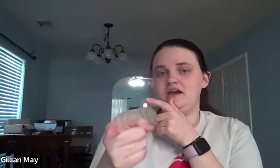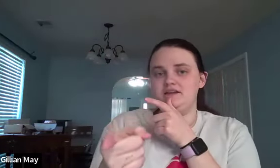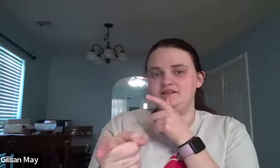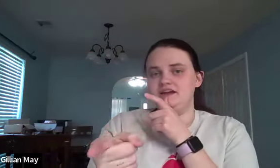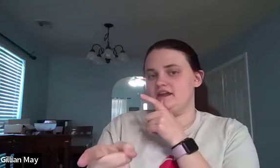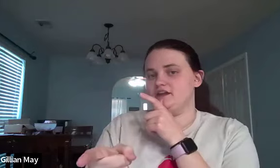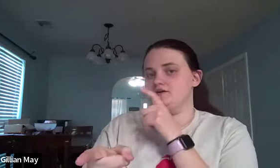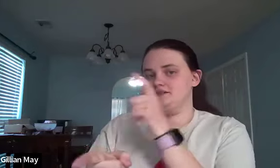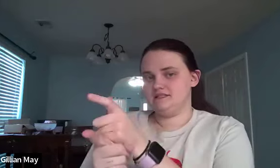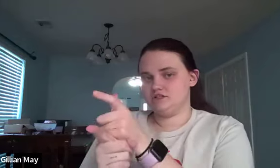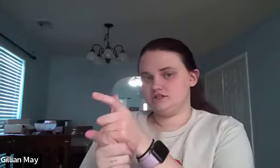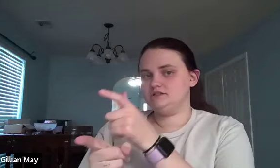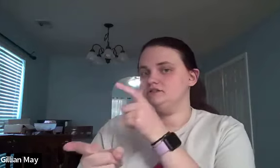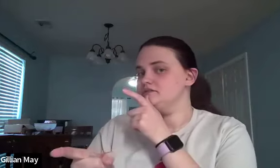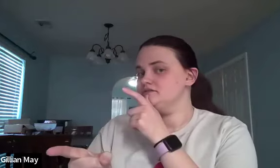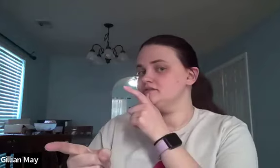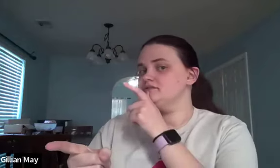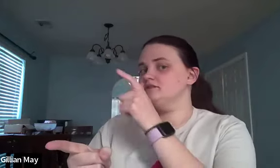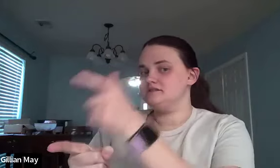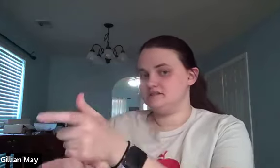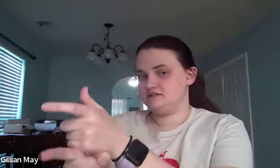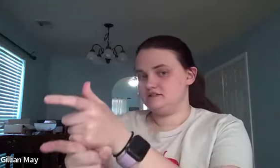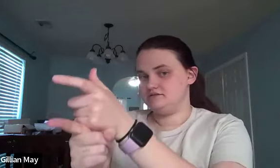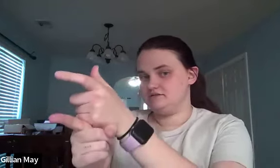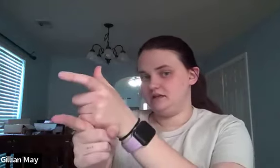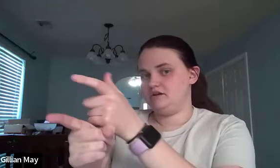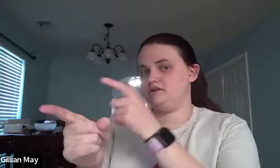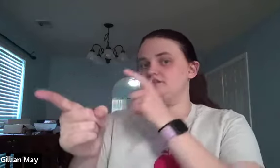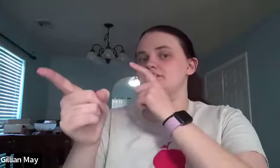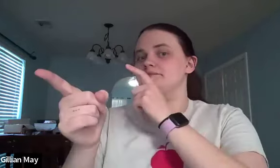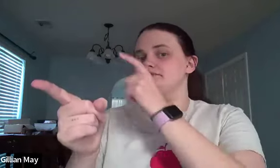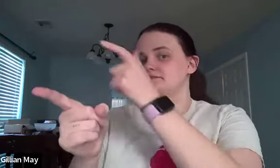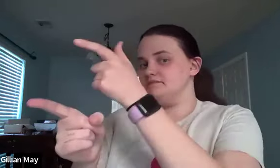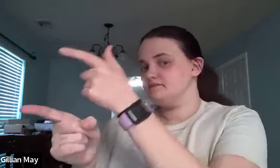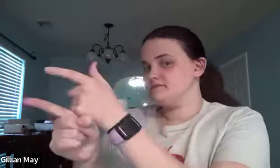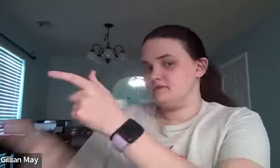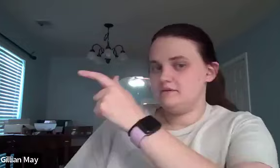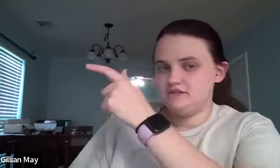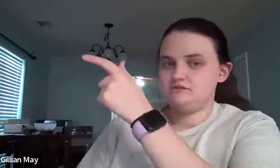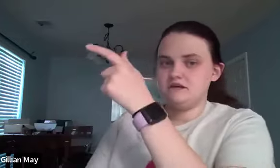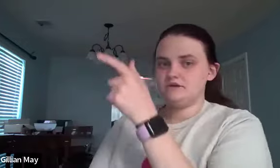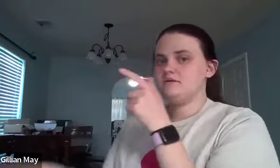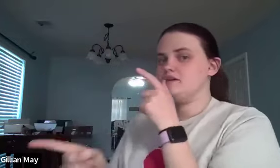that. And then I go sister. Sister. Like bring it on top. Let me turn sideways. Maybe that'll